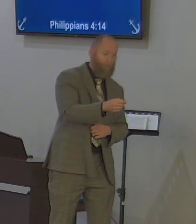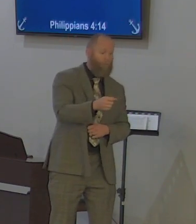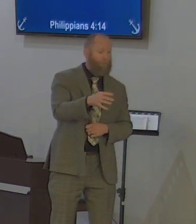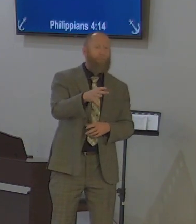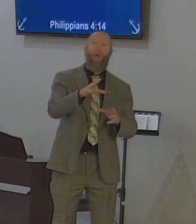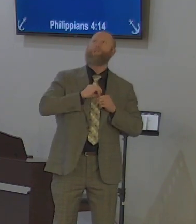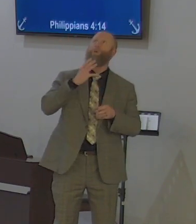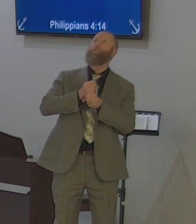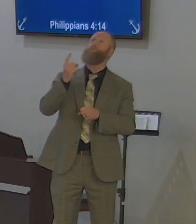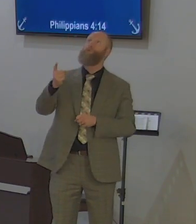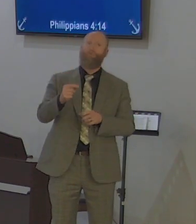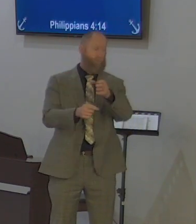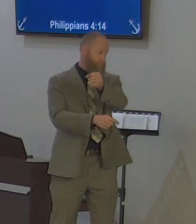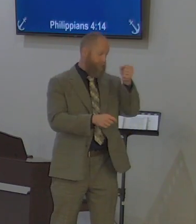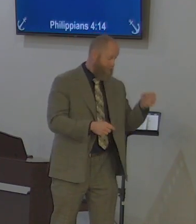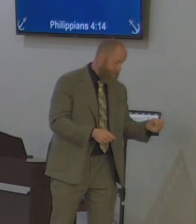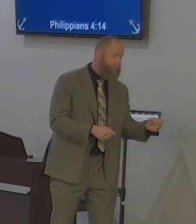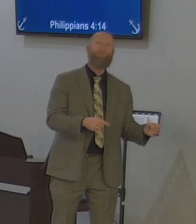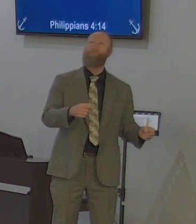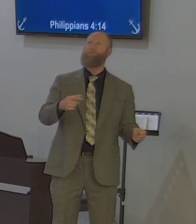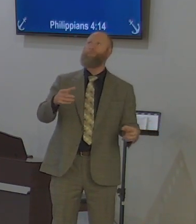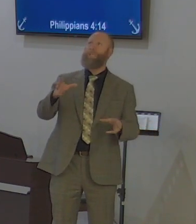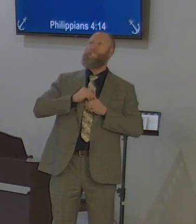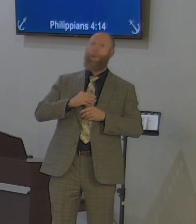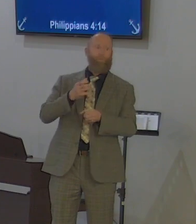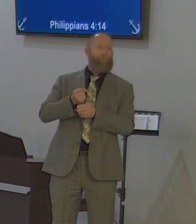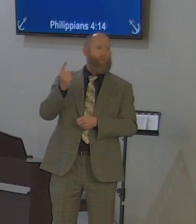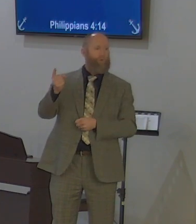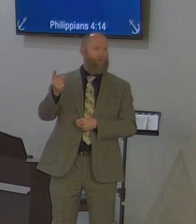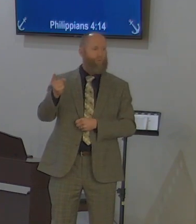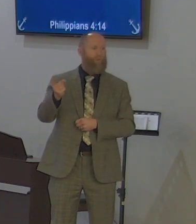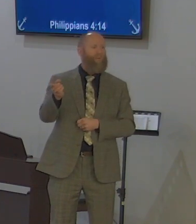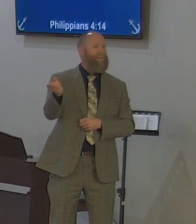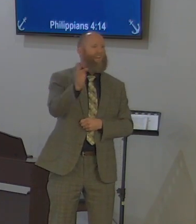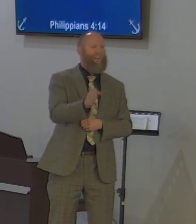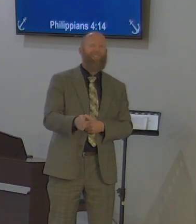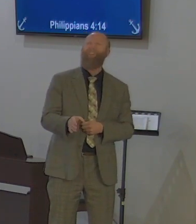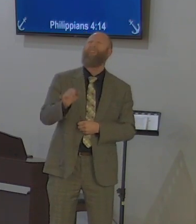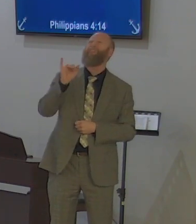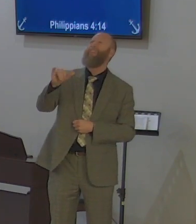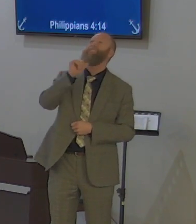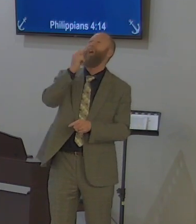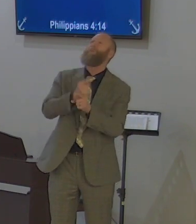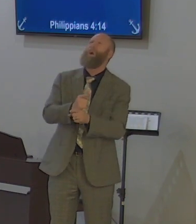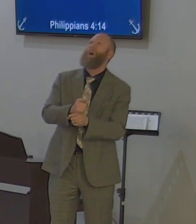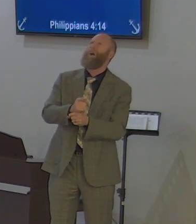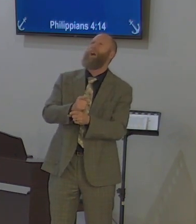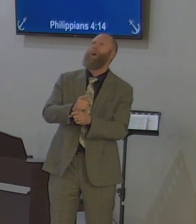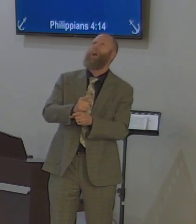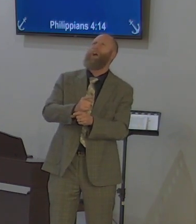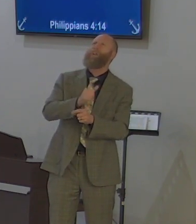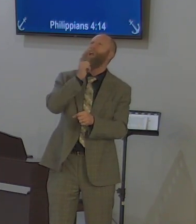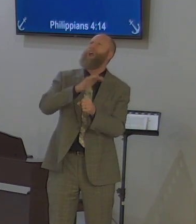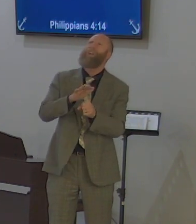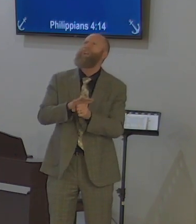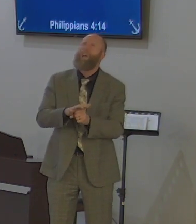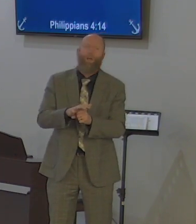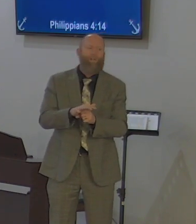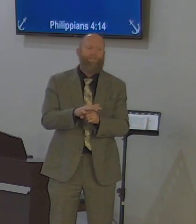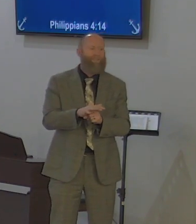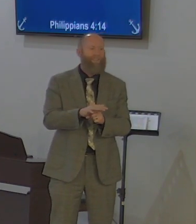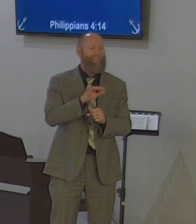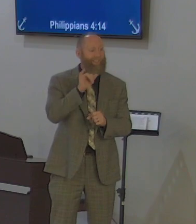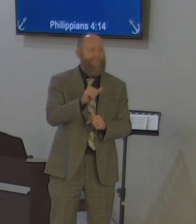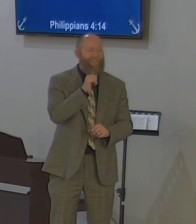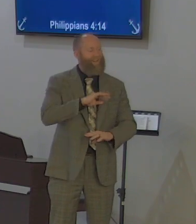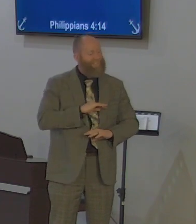God, but I want a lot more. I deserve better. All of those sorts of things. So I'm telling you that you'll